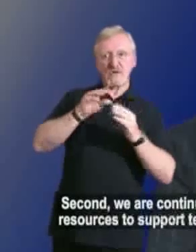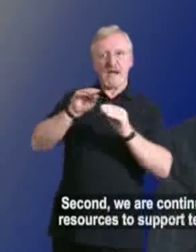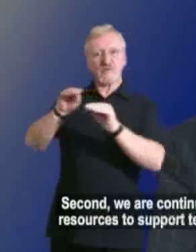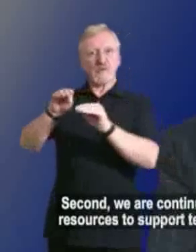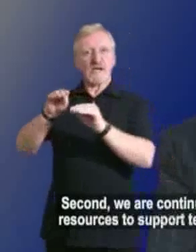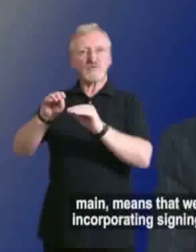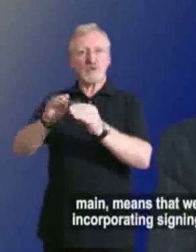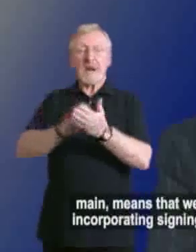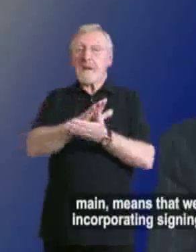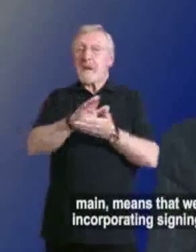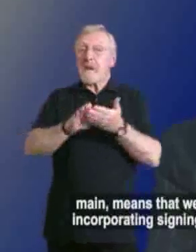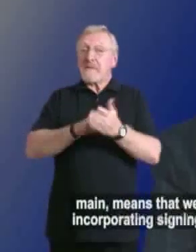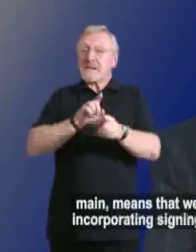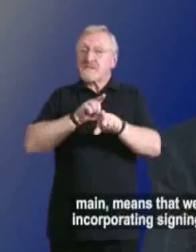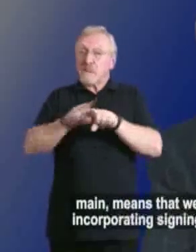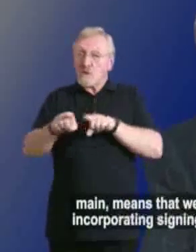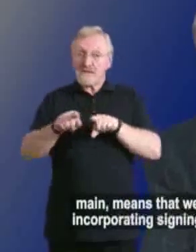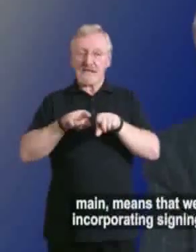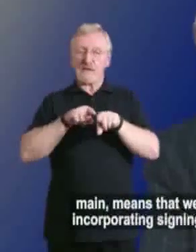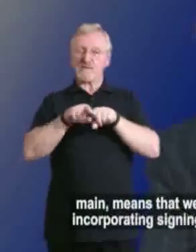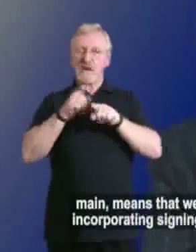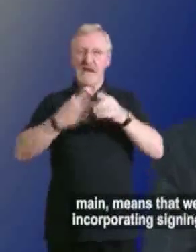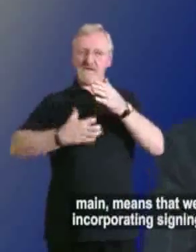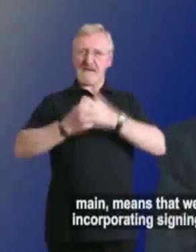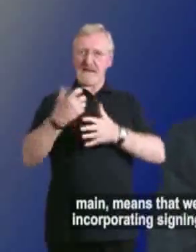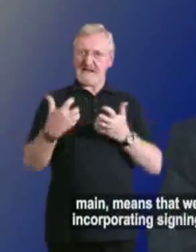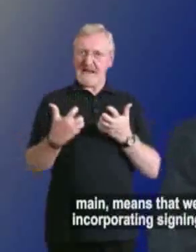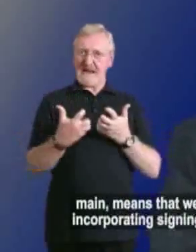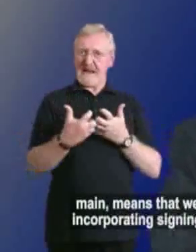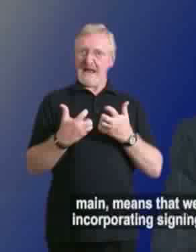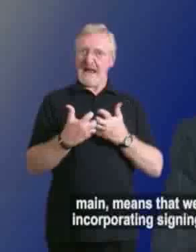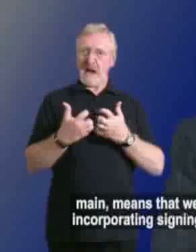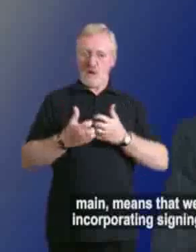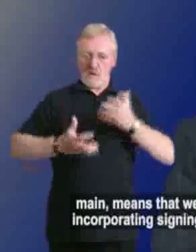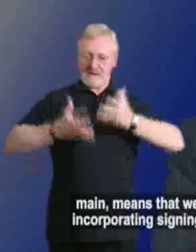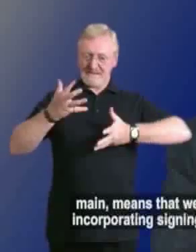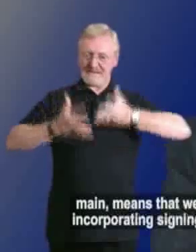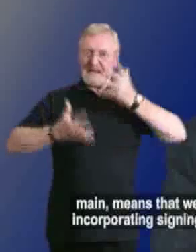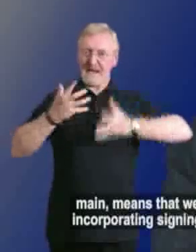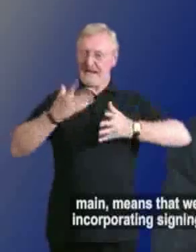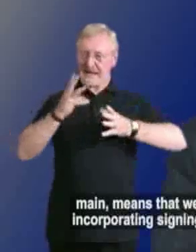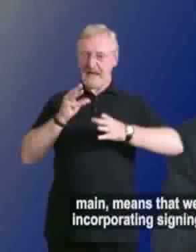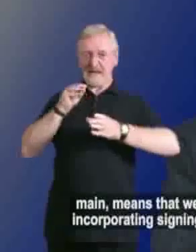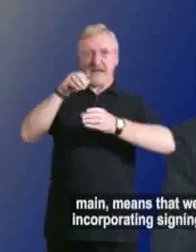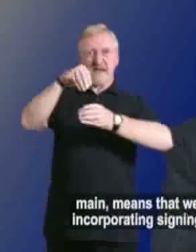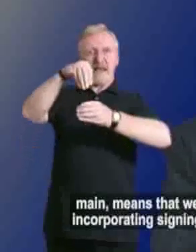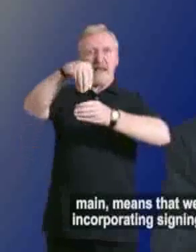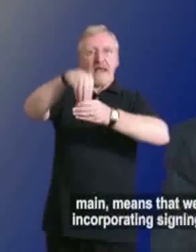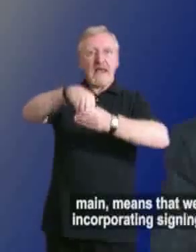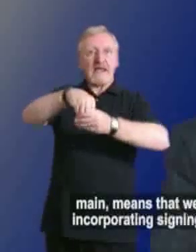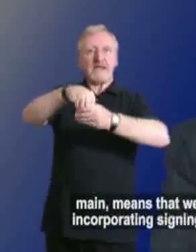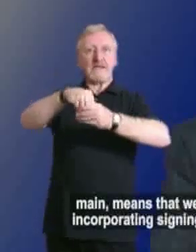education. This in the main means that we're trying to find ways of incorporating signing into